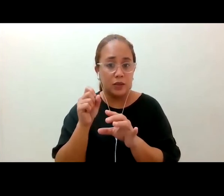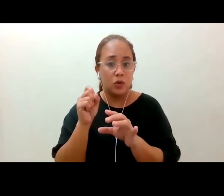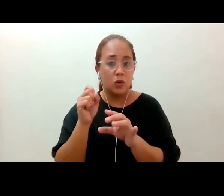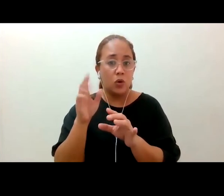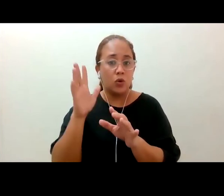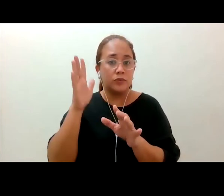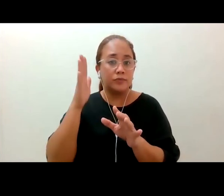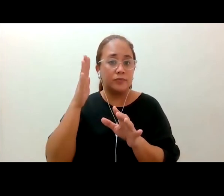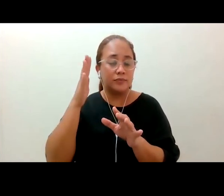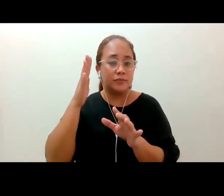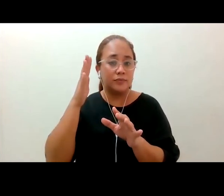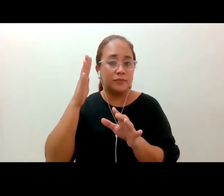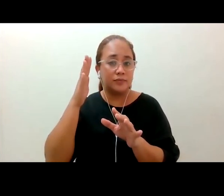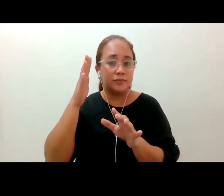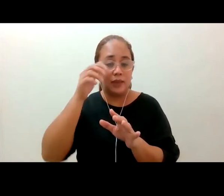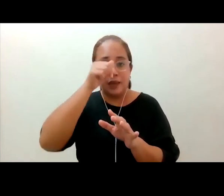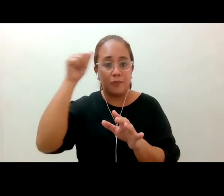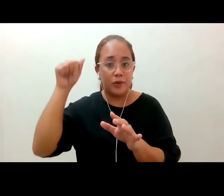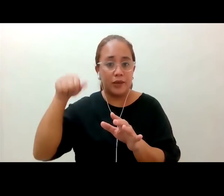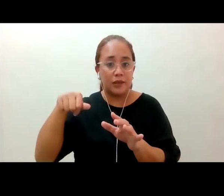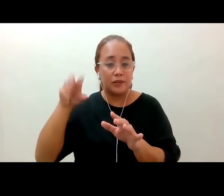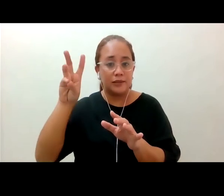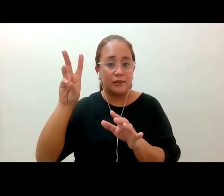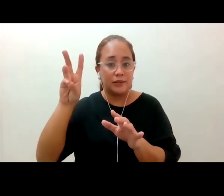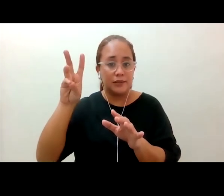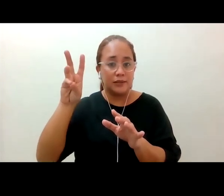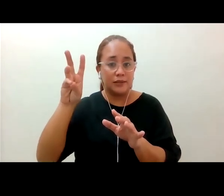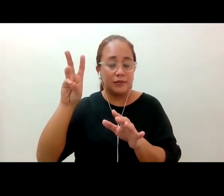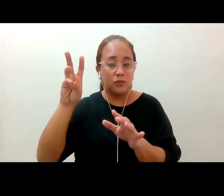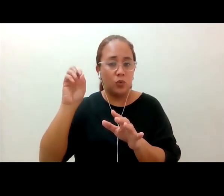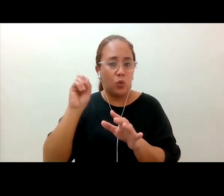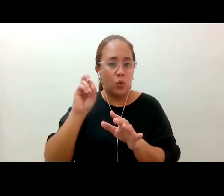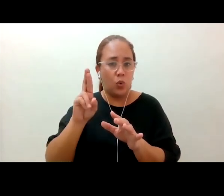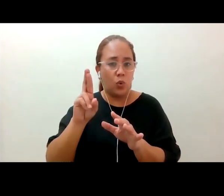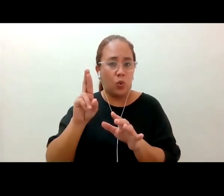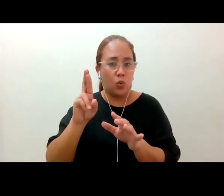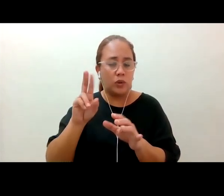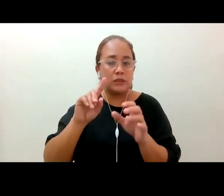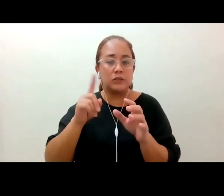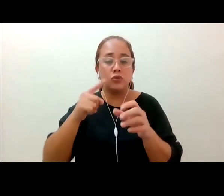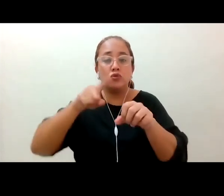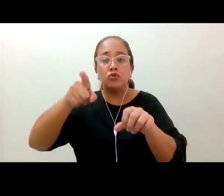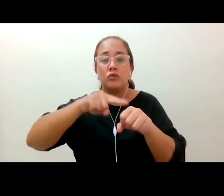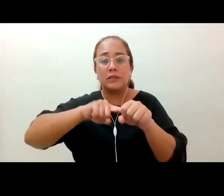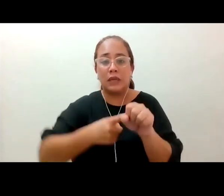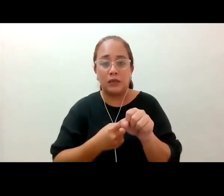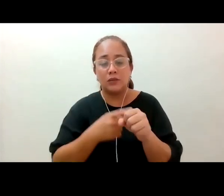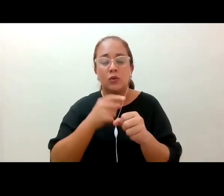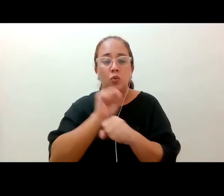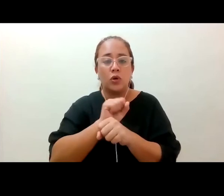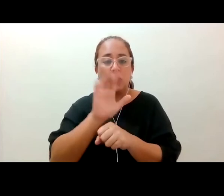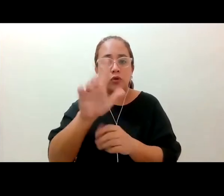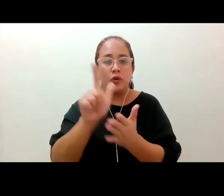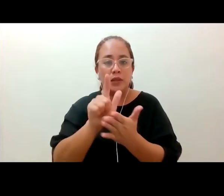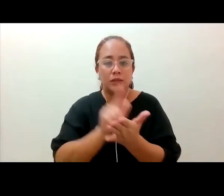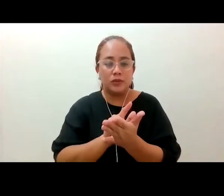6th, or we can let you start working on your lessons